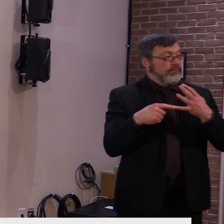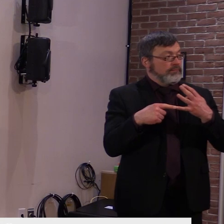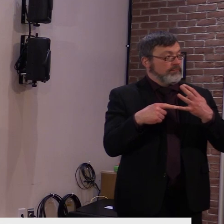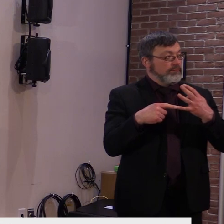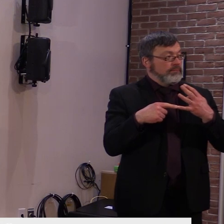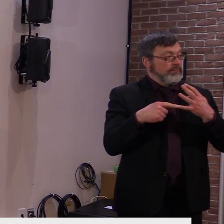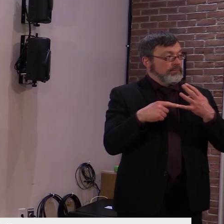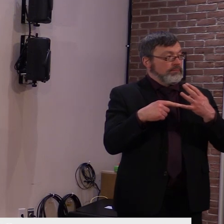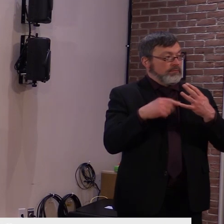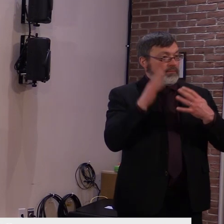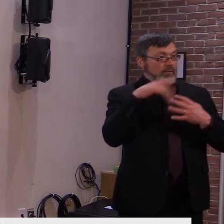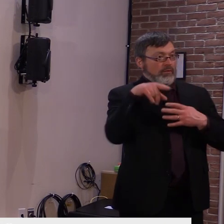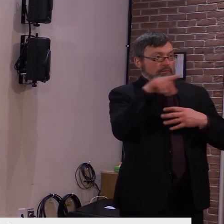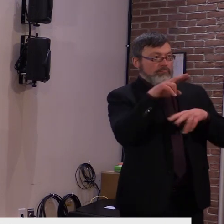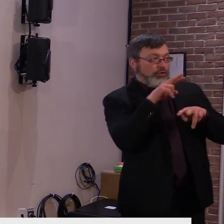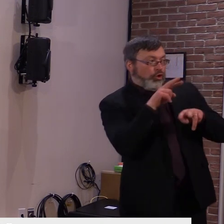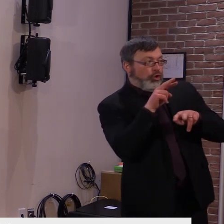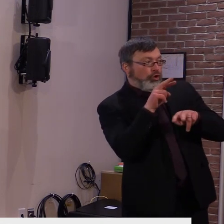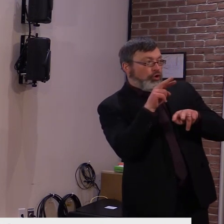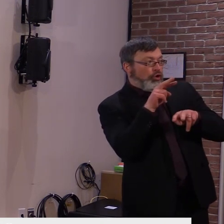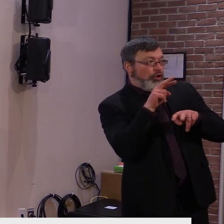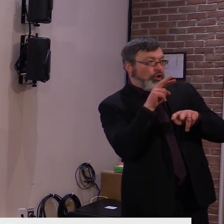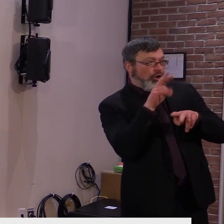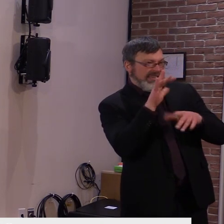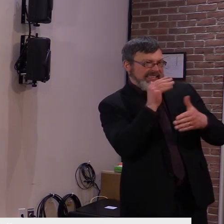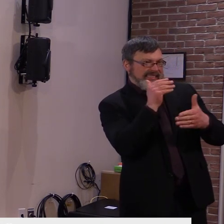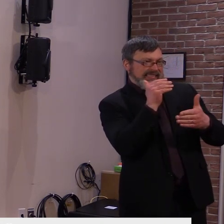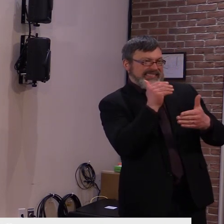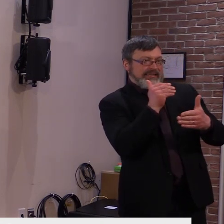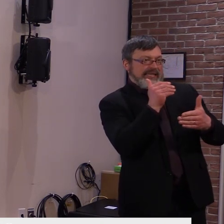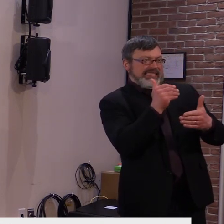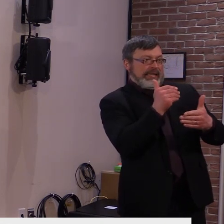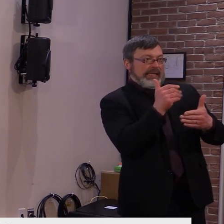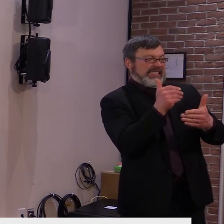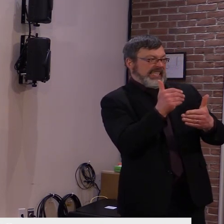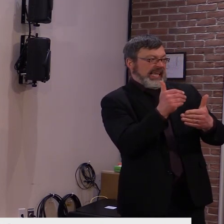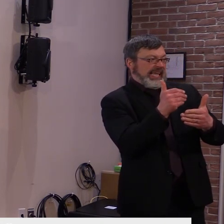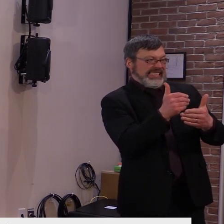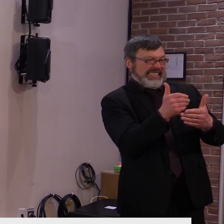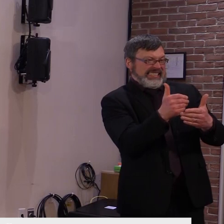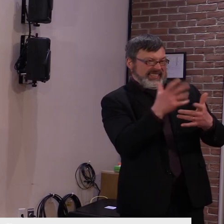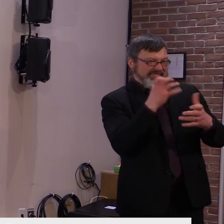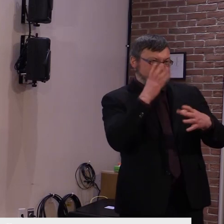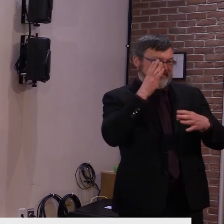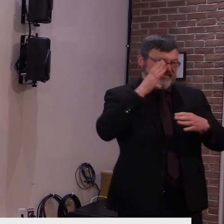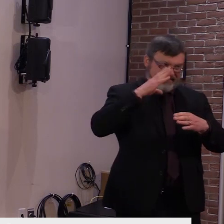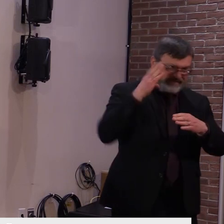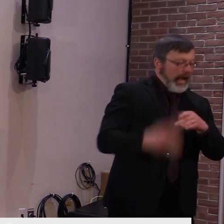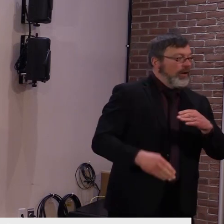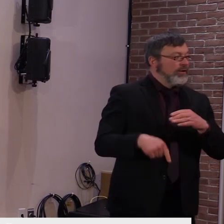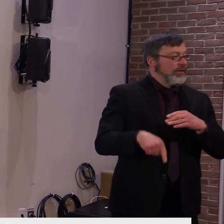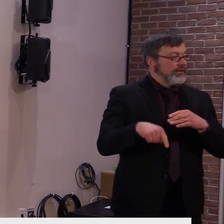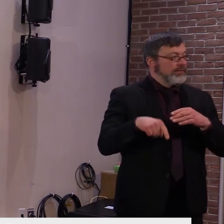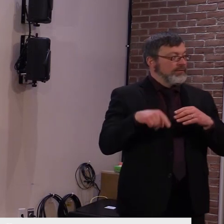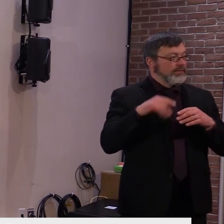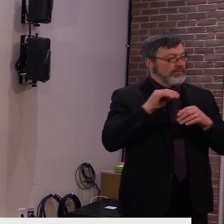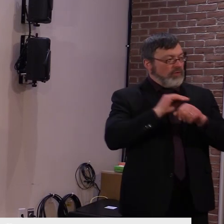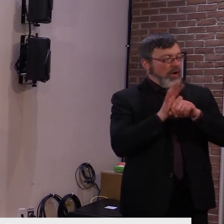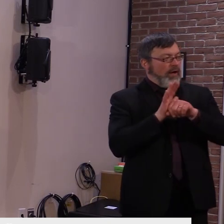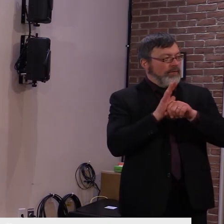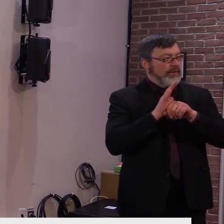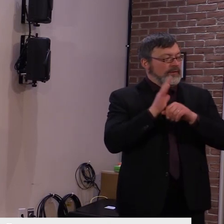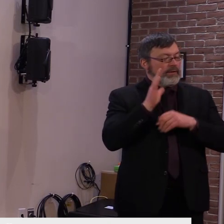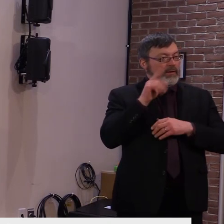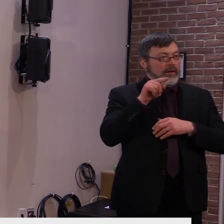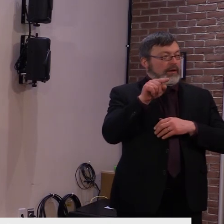bigger every day, the bigger light at the end of the pandemic tunnel, many families are struggling, and I will share some resources